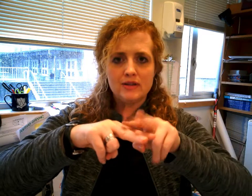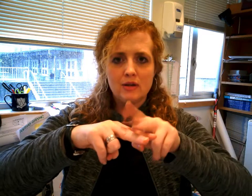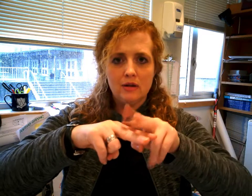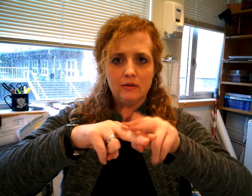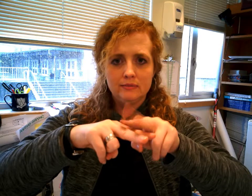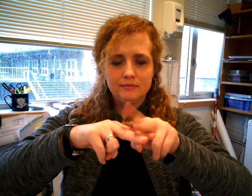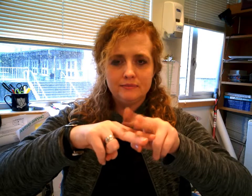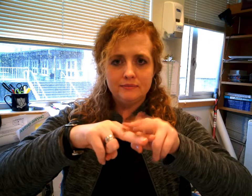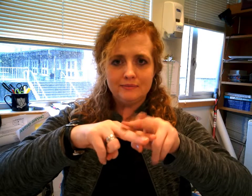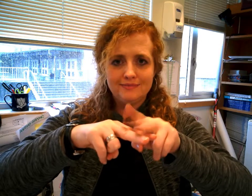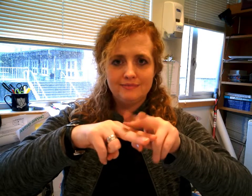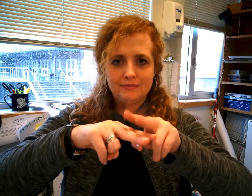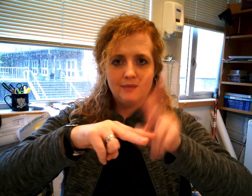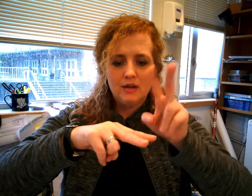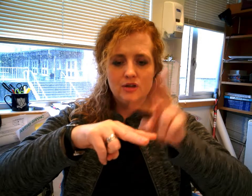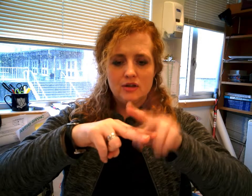Salt. Salt.